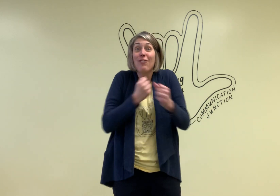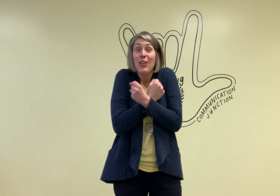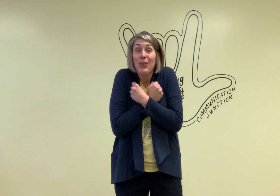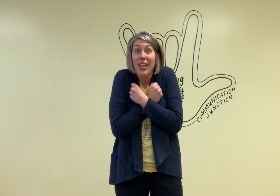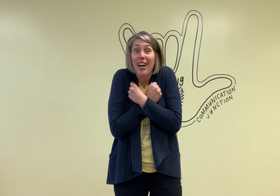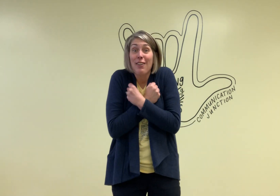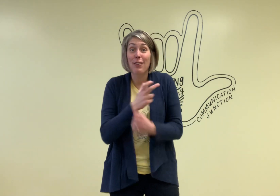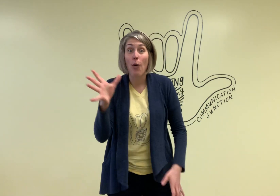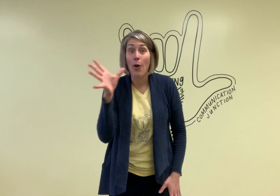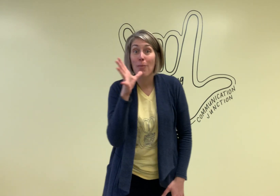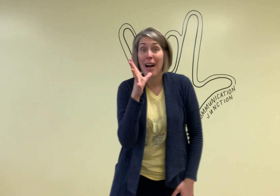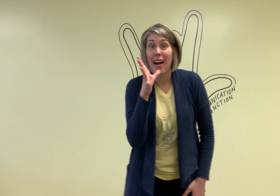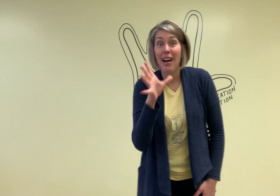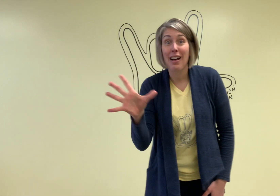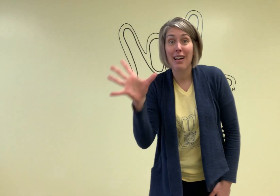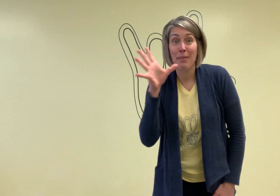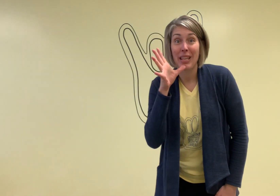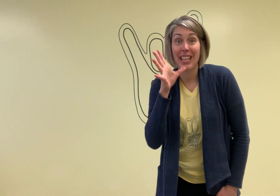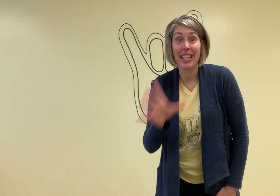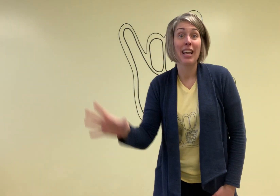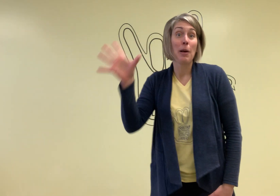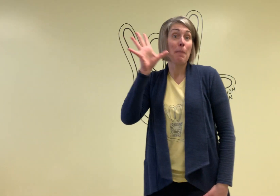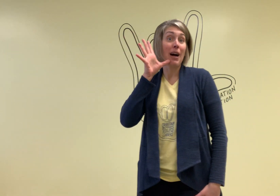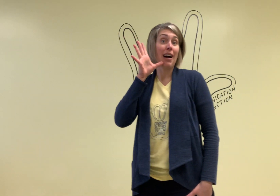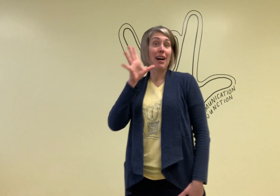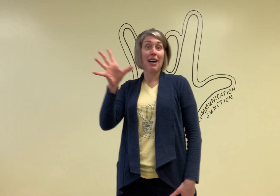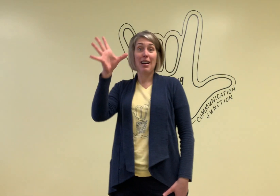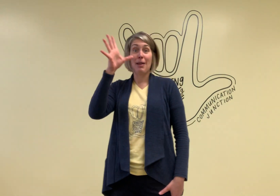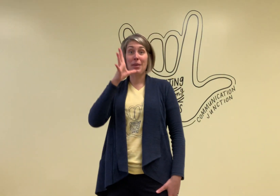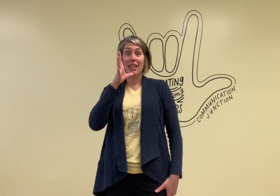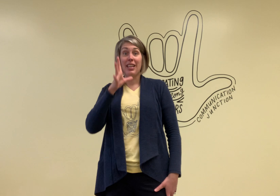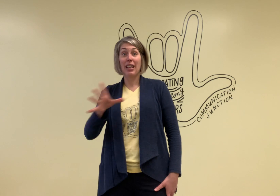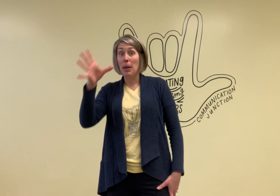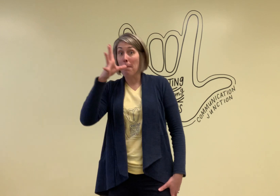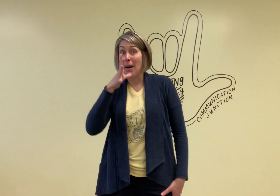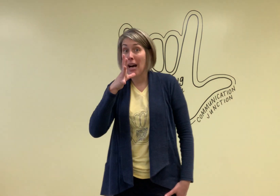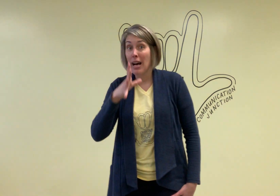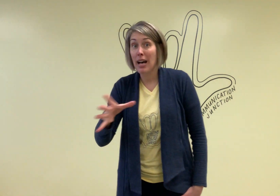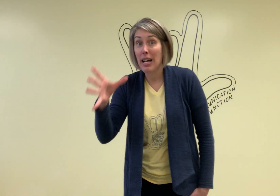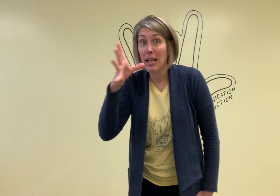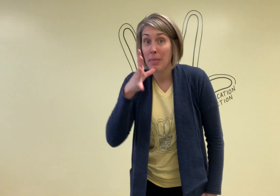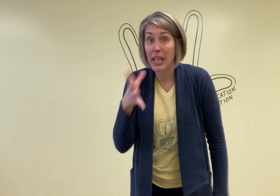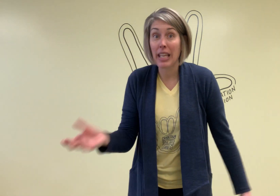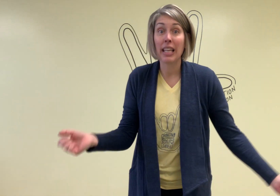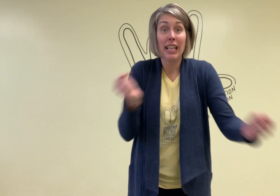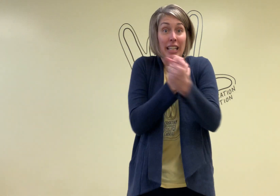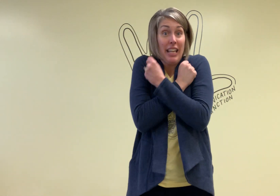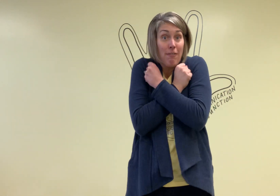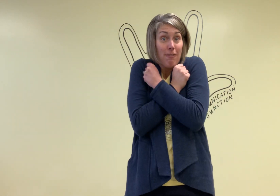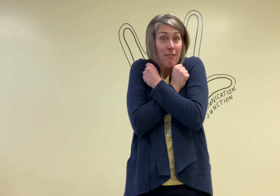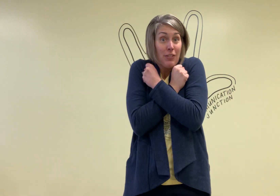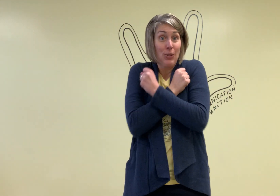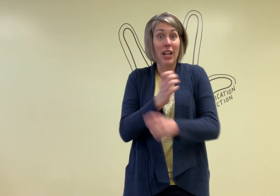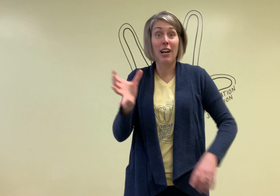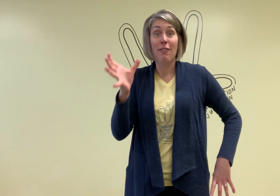you love your mommy, mommy, mommy, if you love